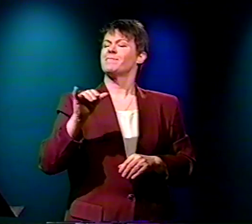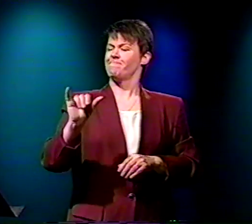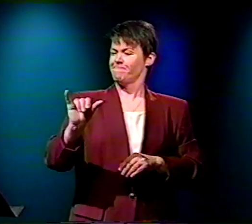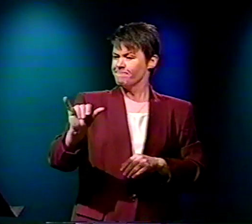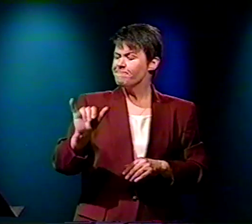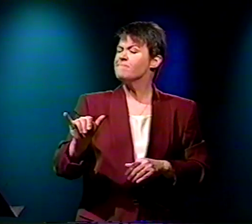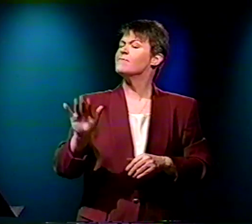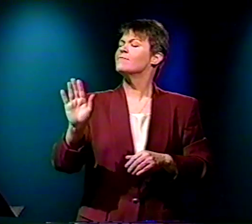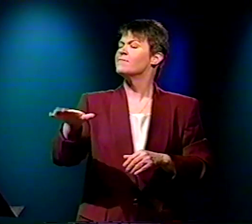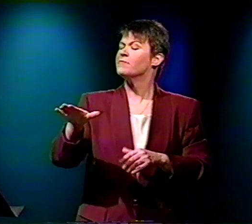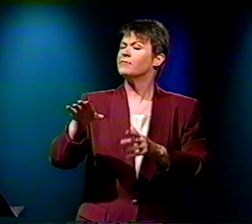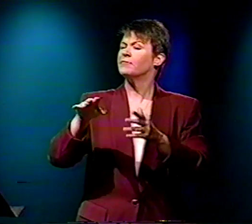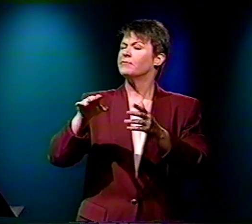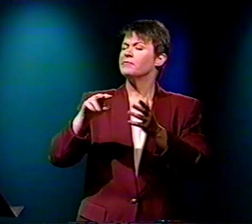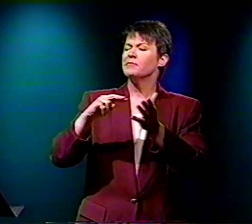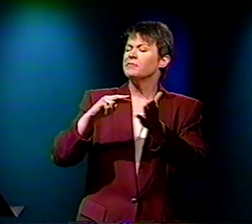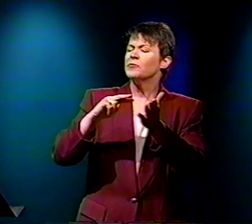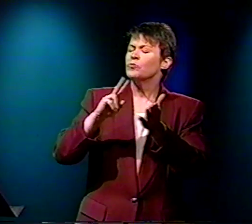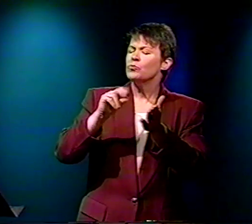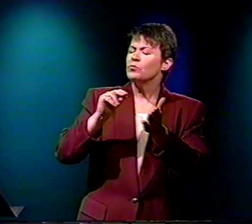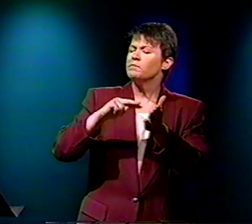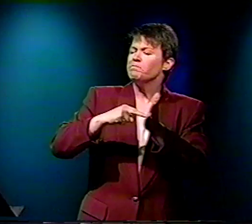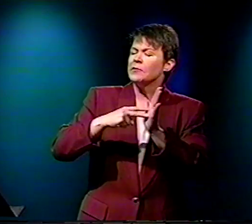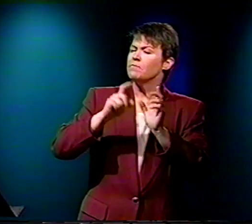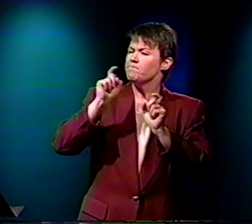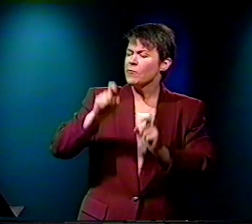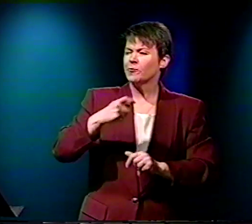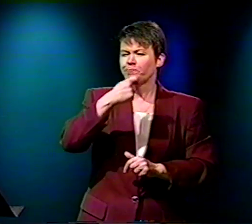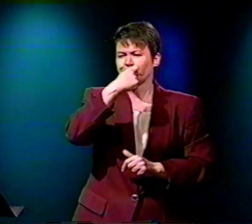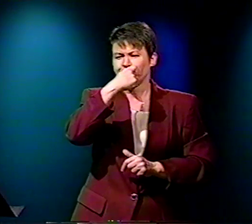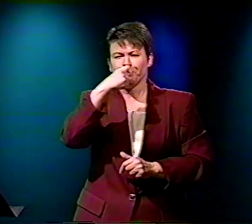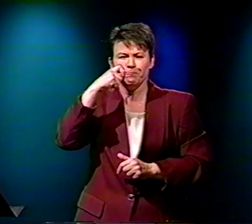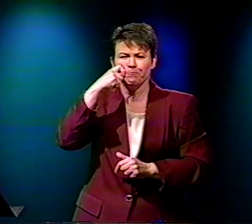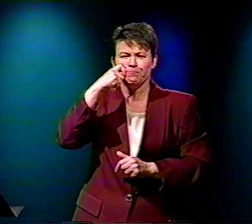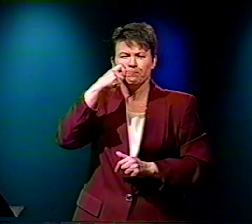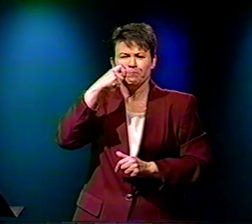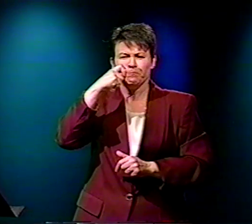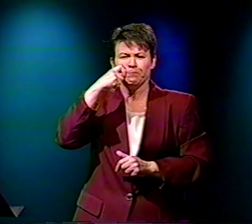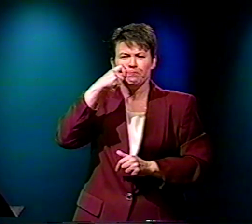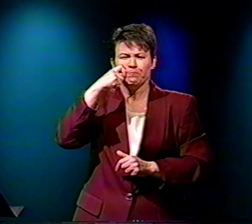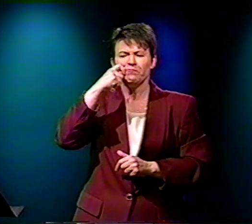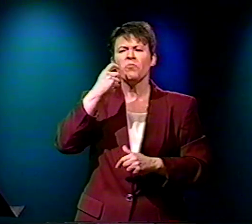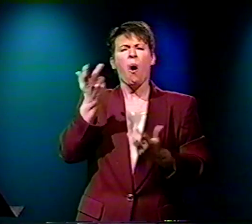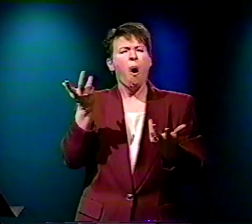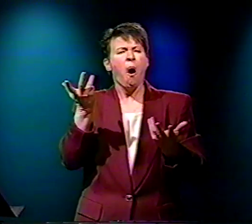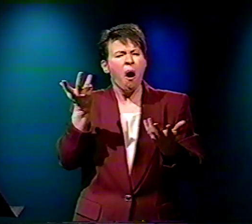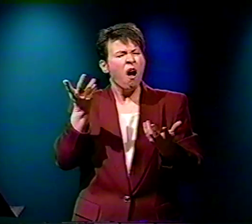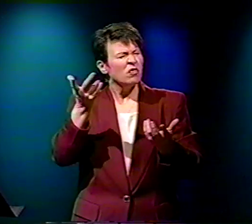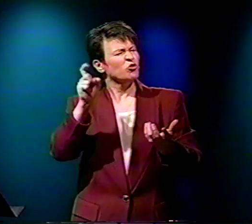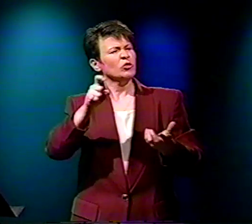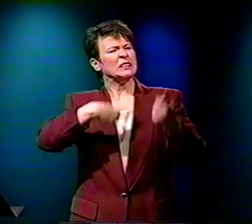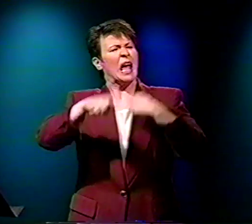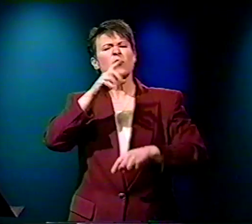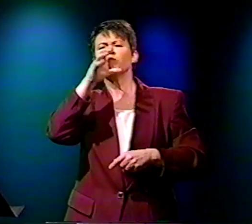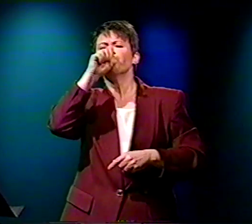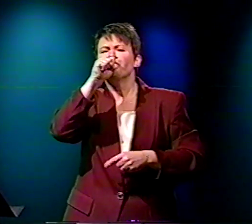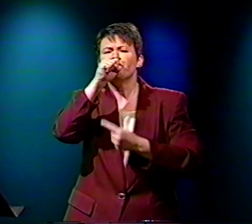that what you mean? And so then we have to stop and realize, no, the reality is that when we're talking about confidentiality, it means I'm not going to